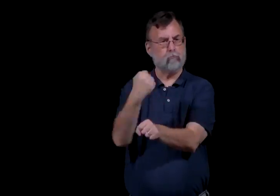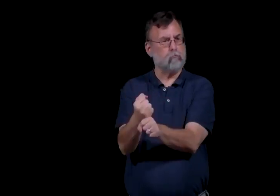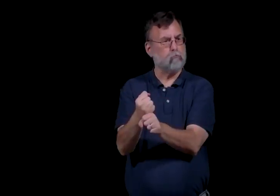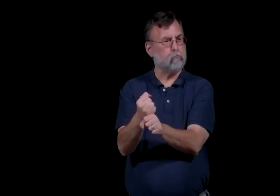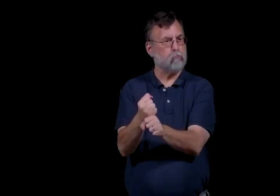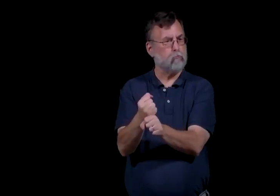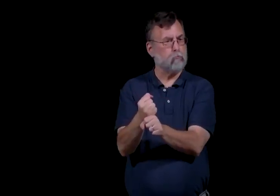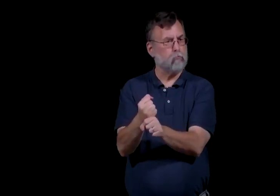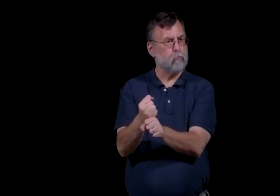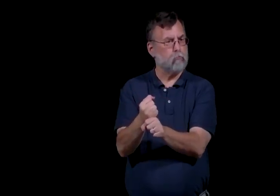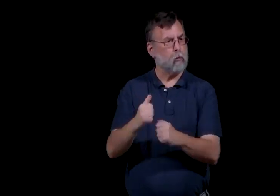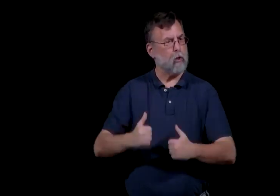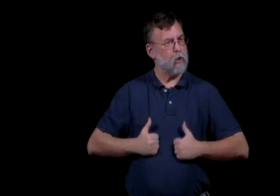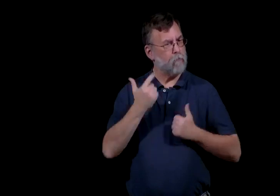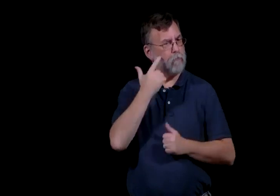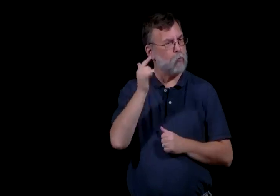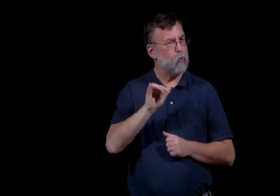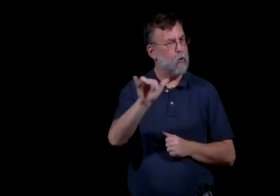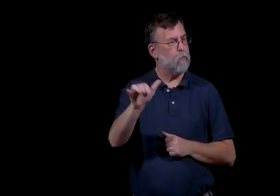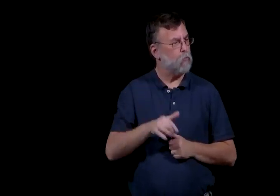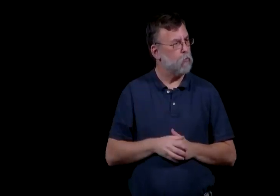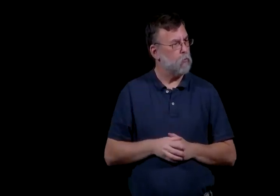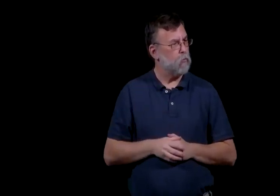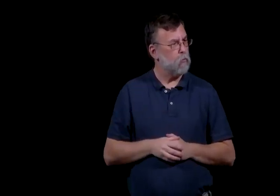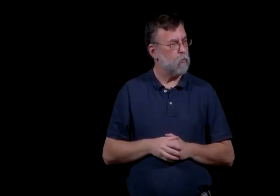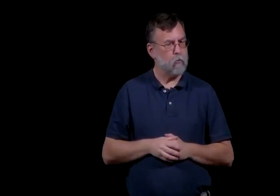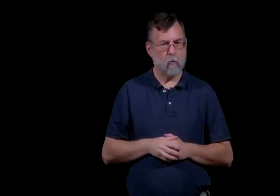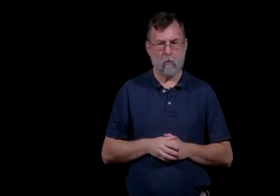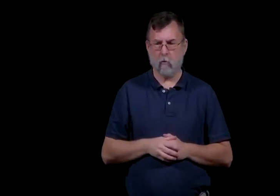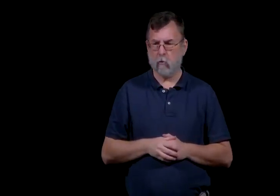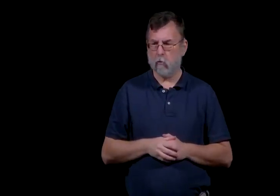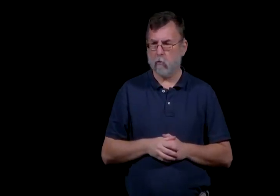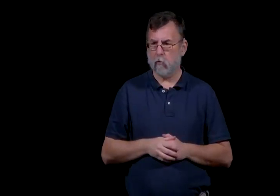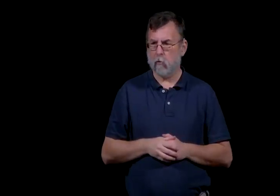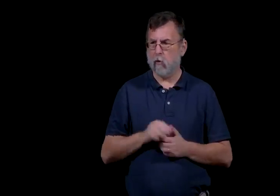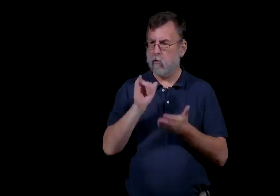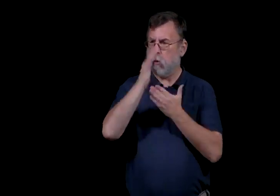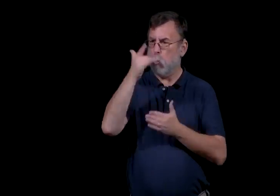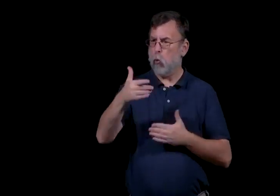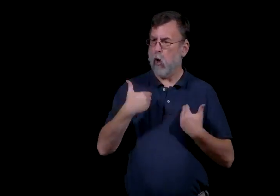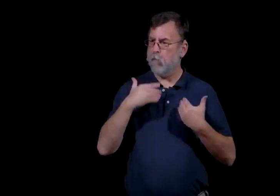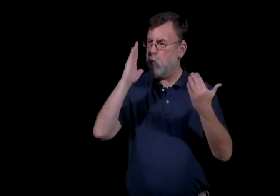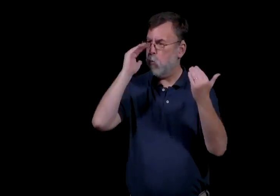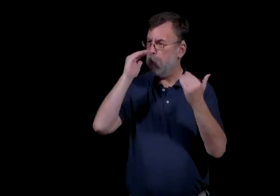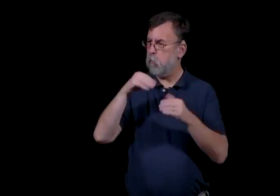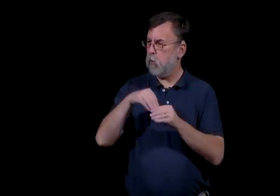we are assured, it's like an assurance that we are or we have eternal life.